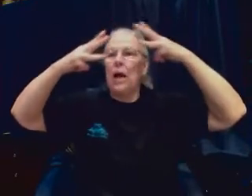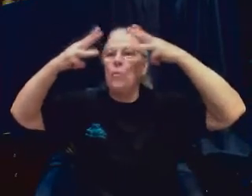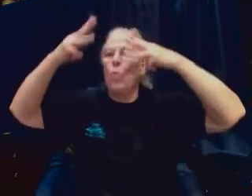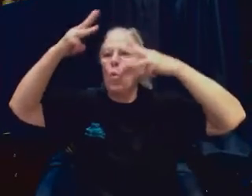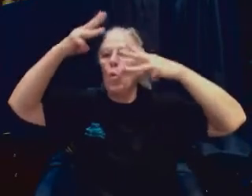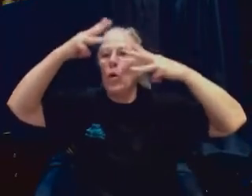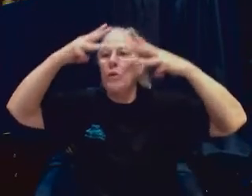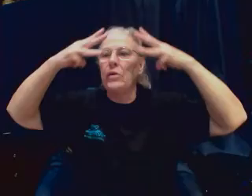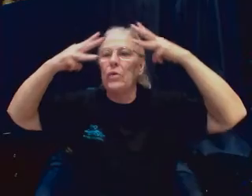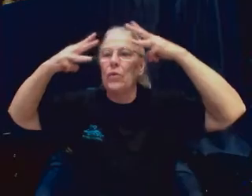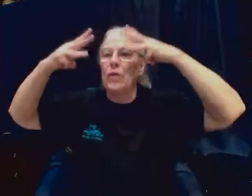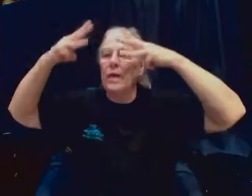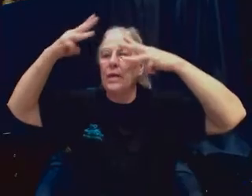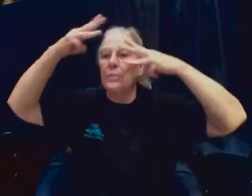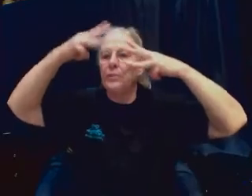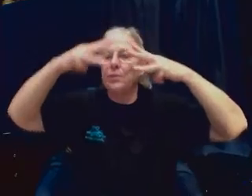I'm wondering.